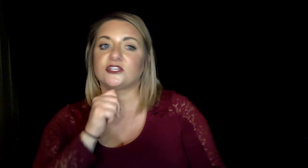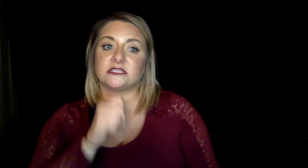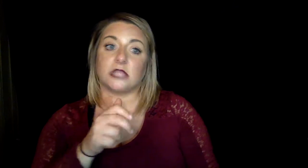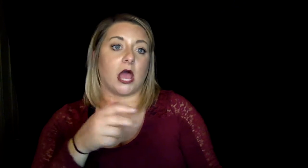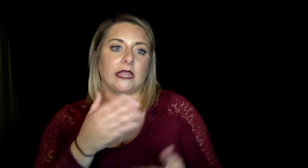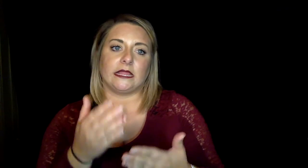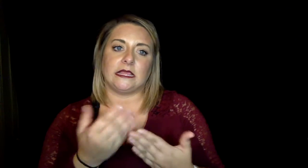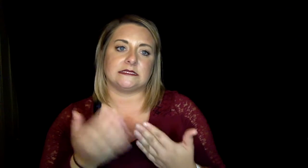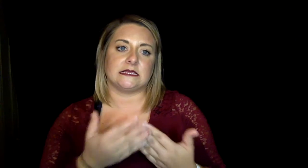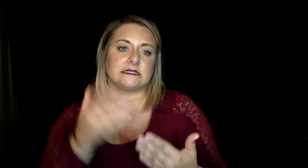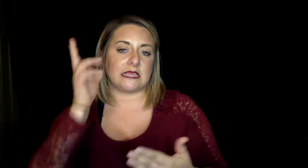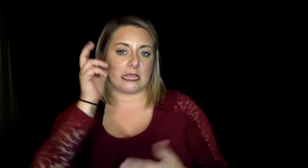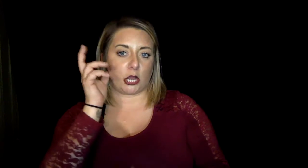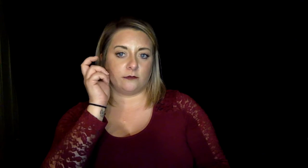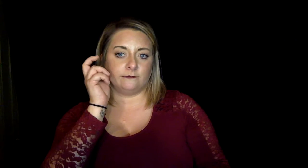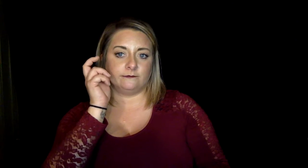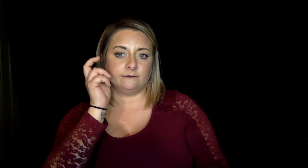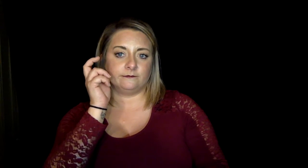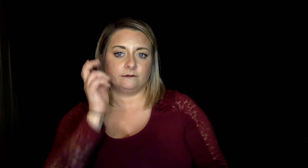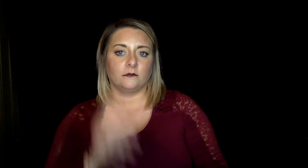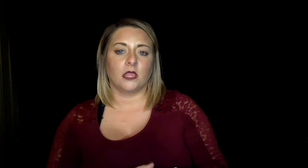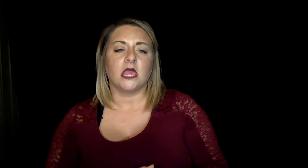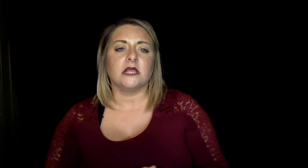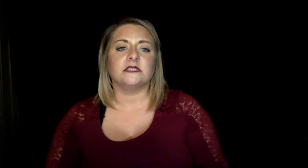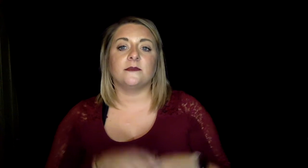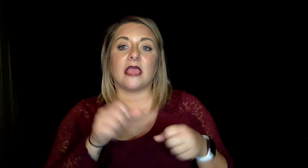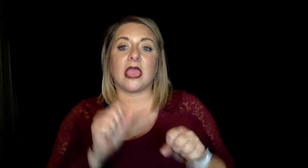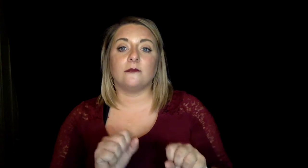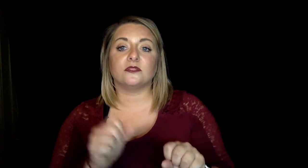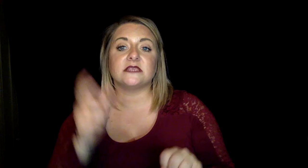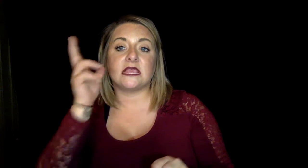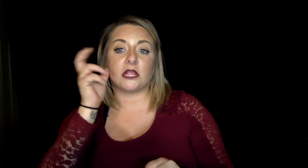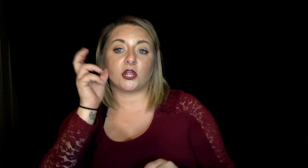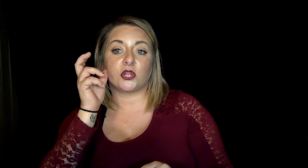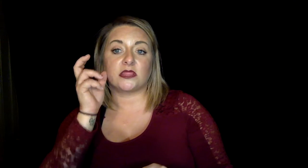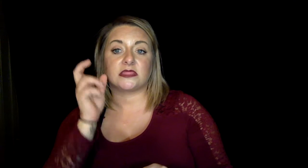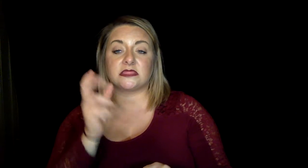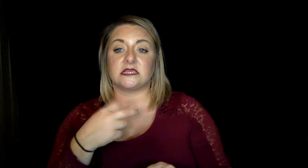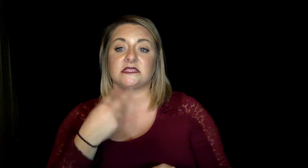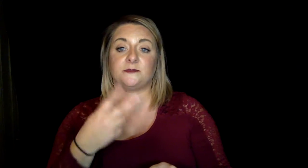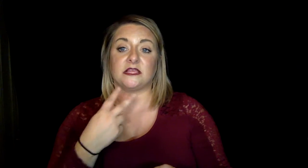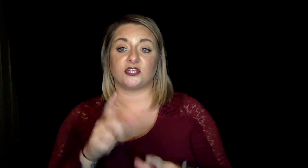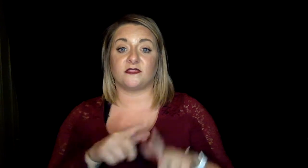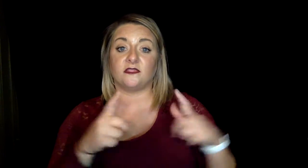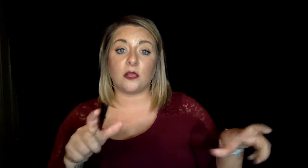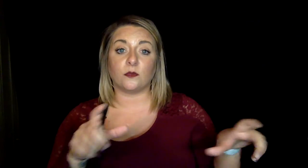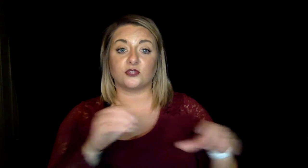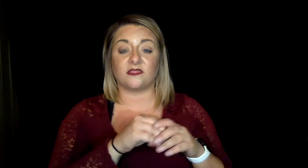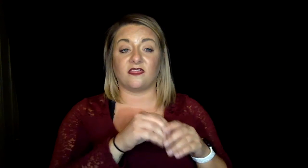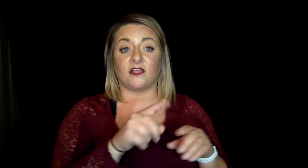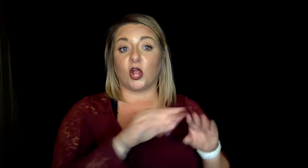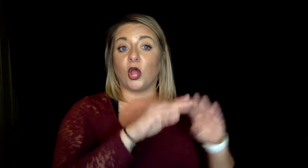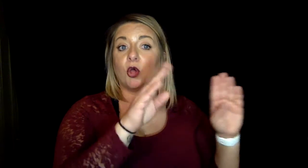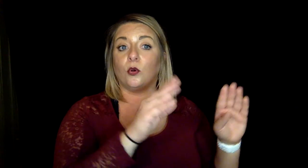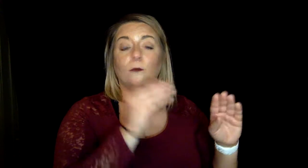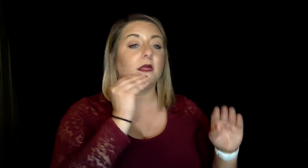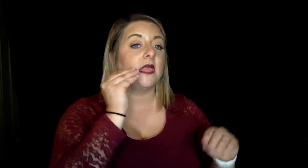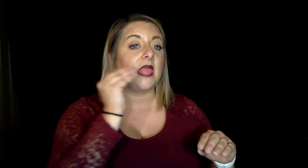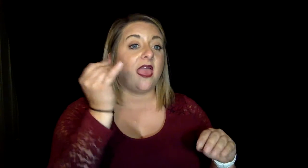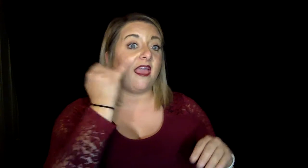is not easy to hear. To be able to hear the speech and the language within their home,